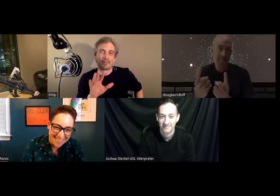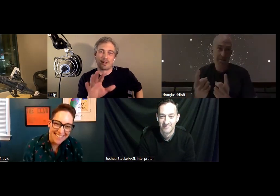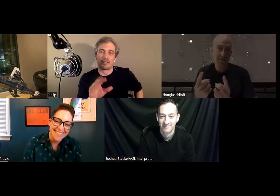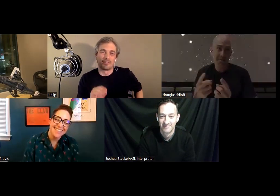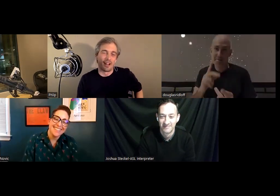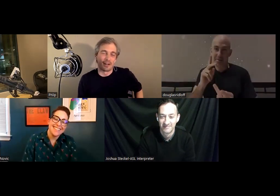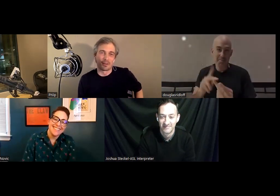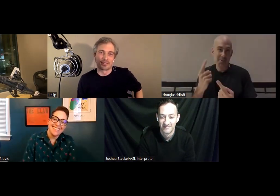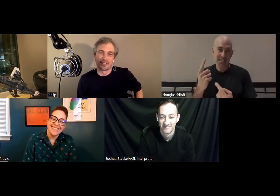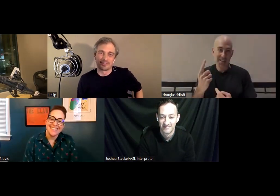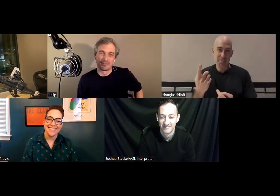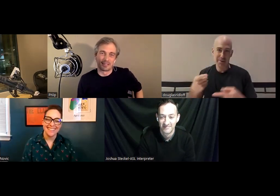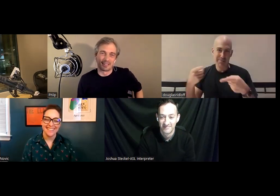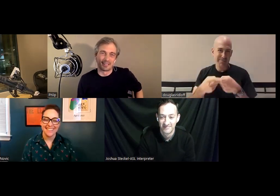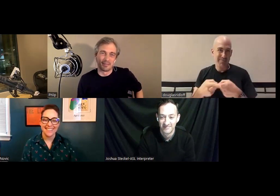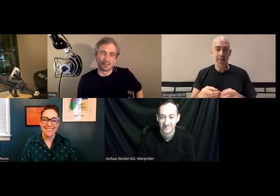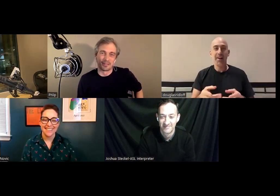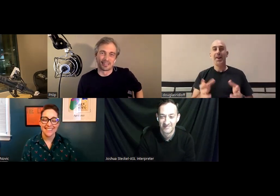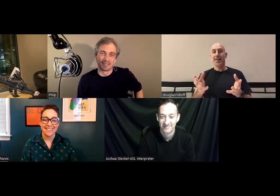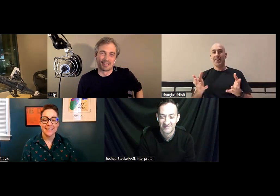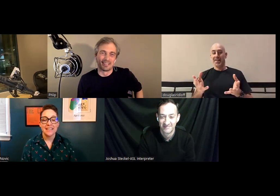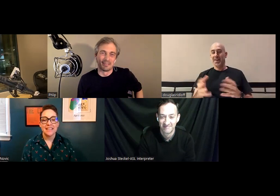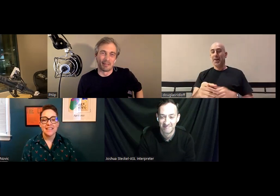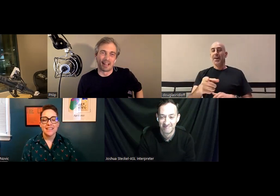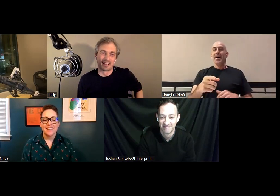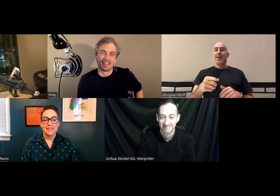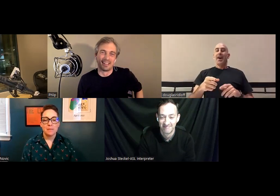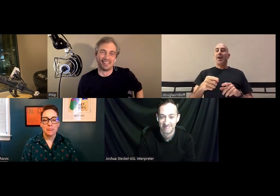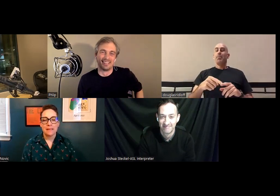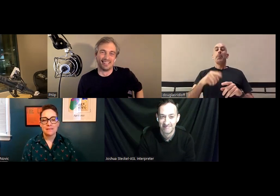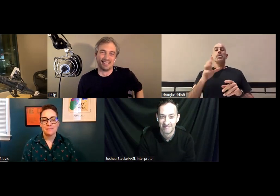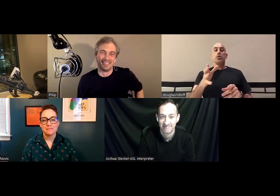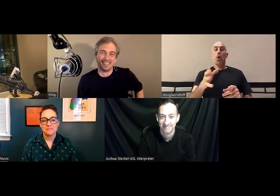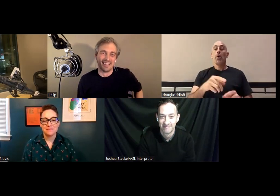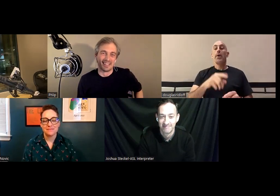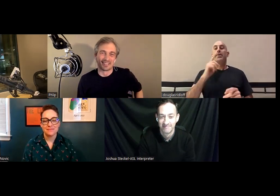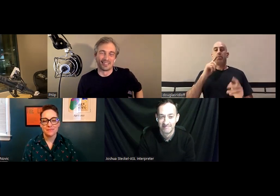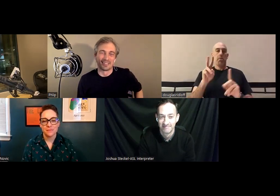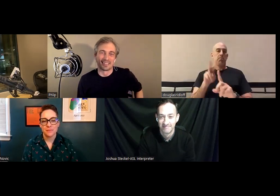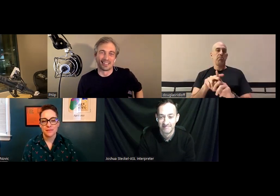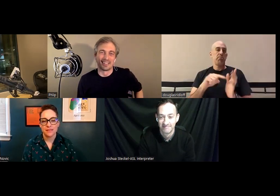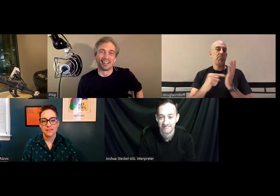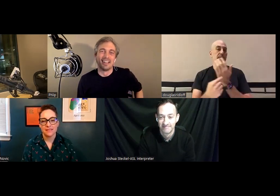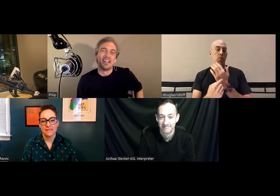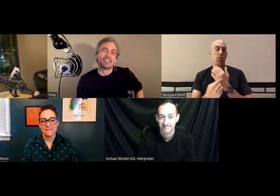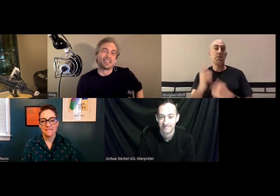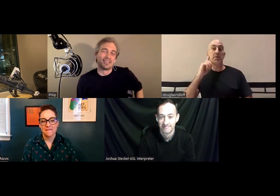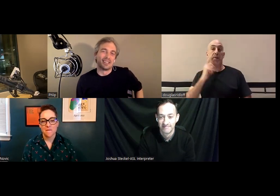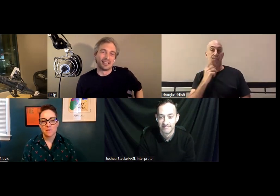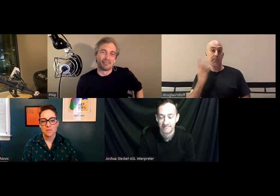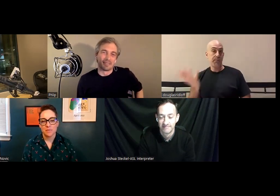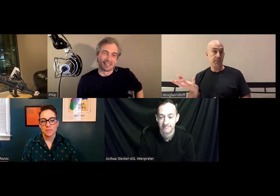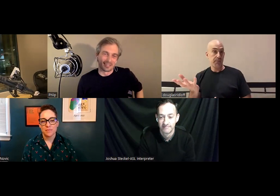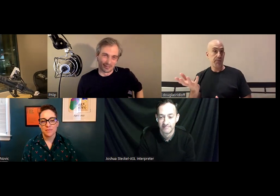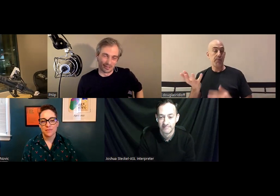I got the perfect moment of fireworks here from my emojis in my Mac. No conflict there. All right.